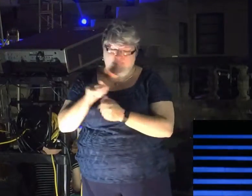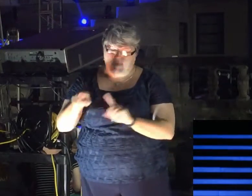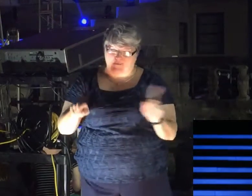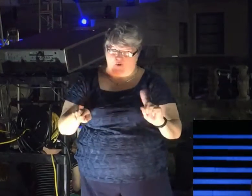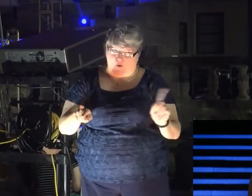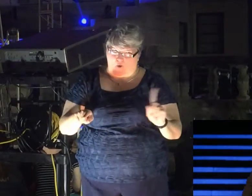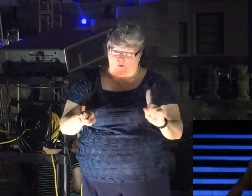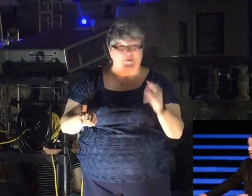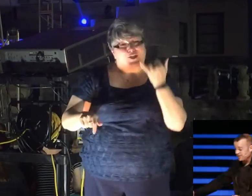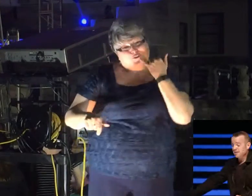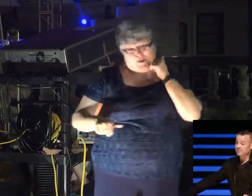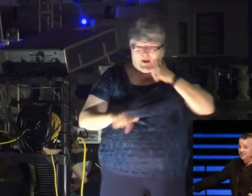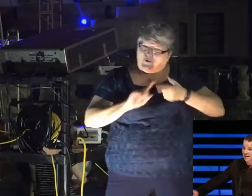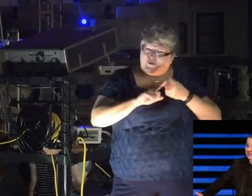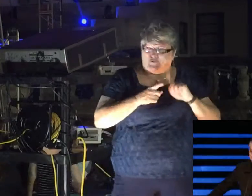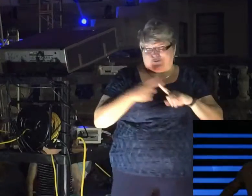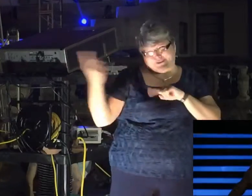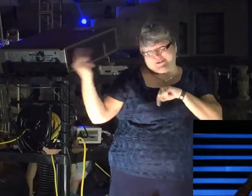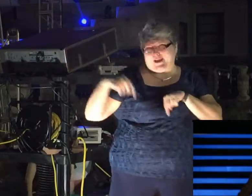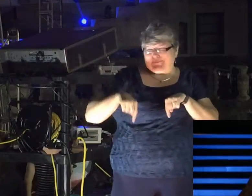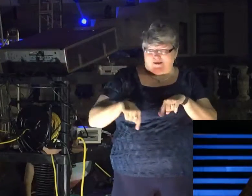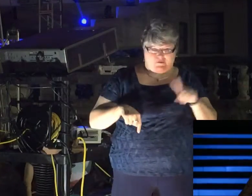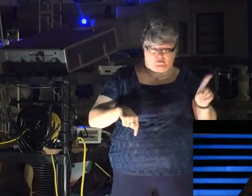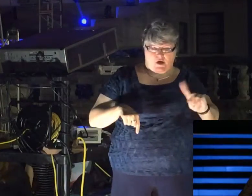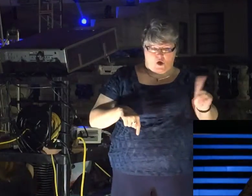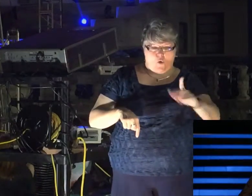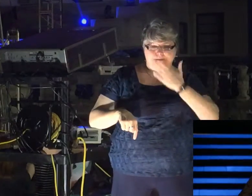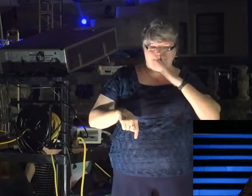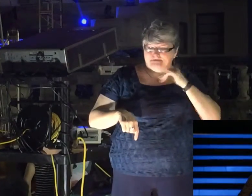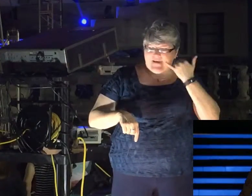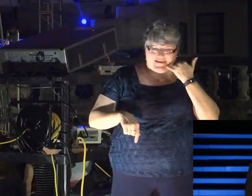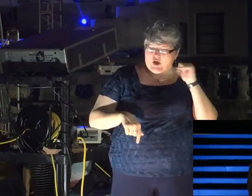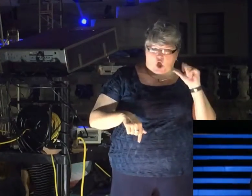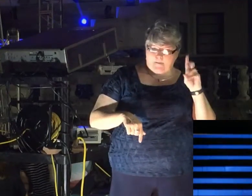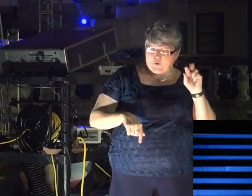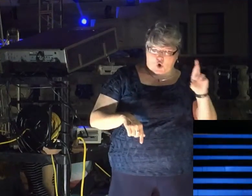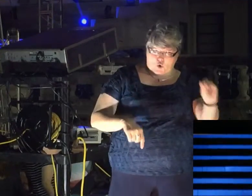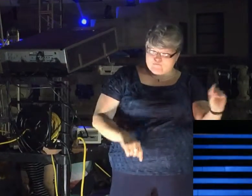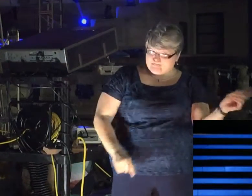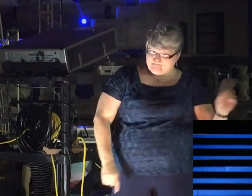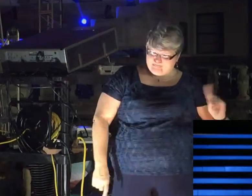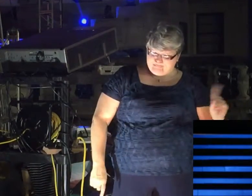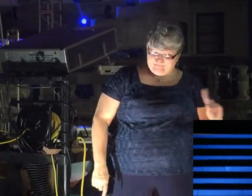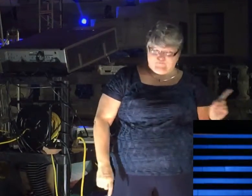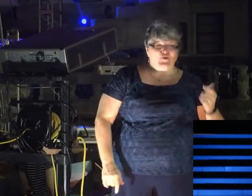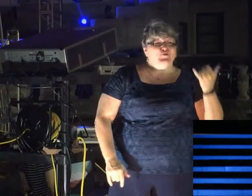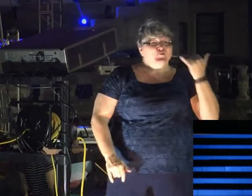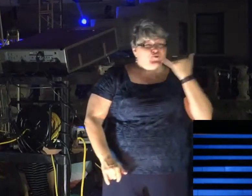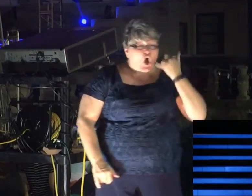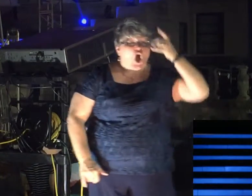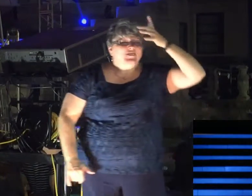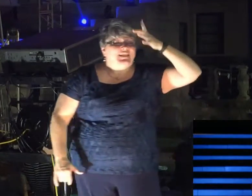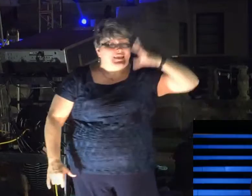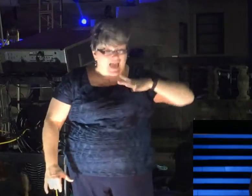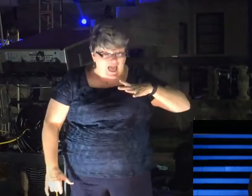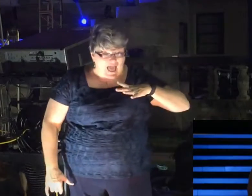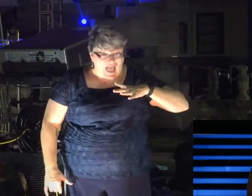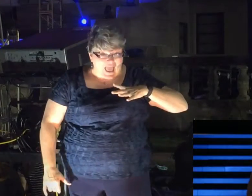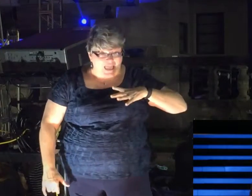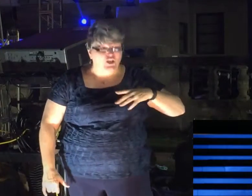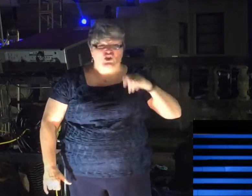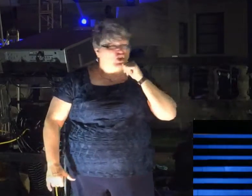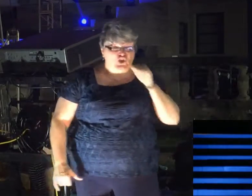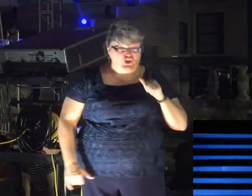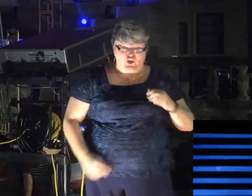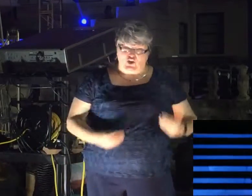by. Let me just call my girlfriend and maybe she'll come over. Bad call, bro. You call the